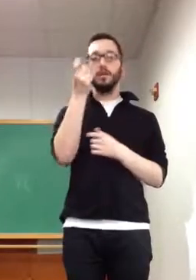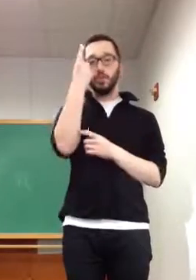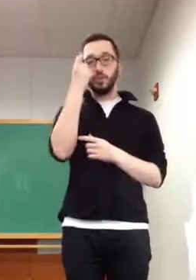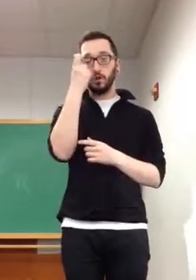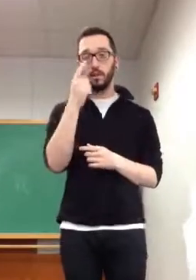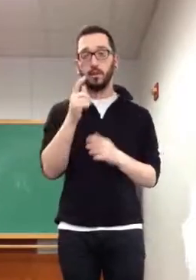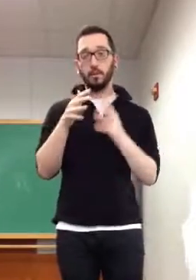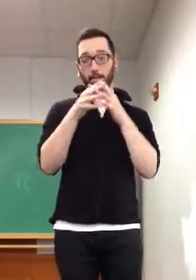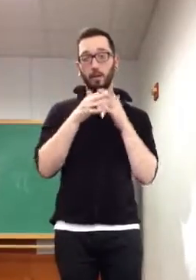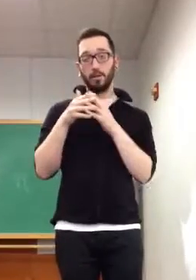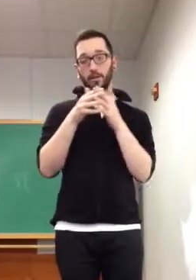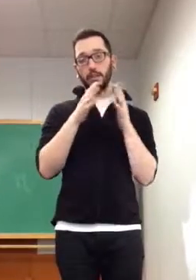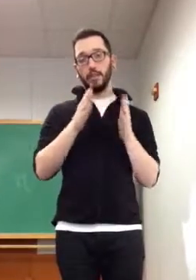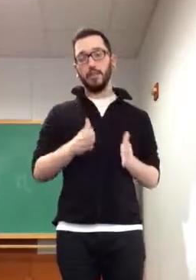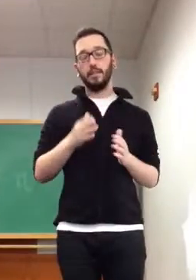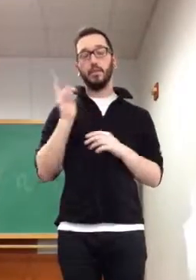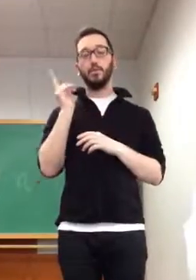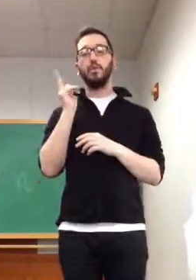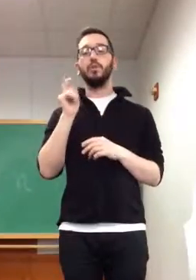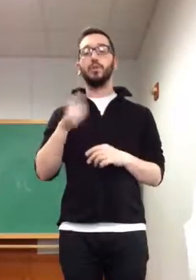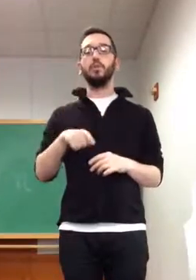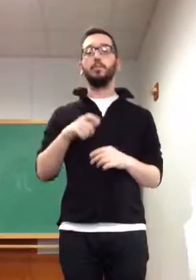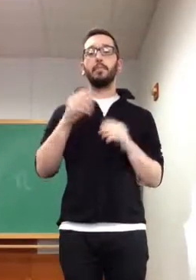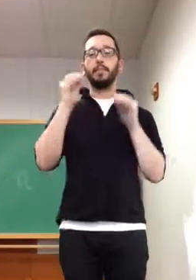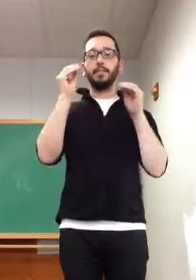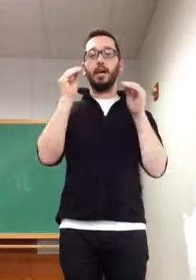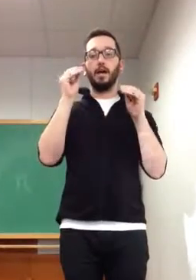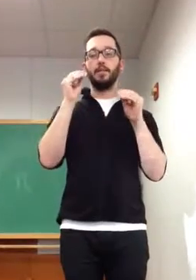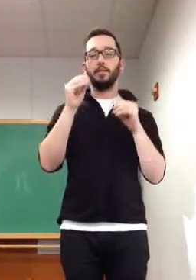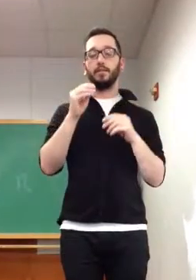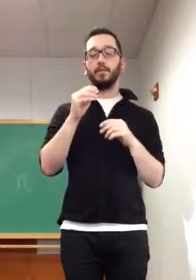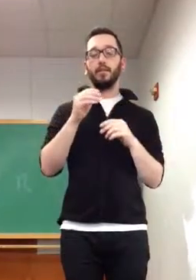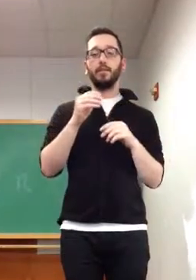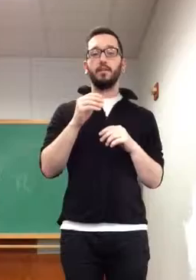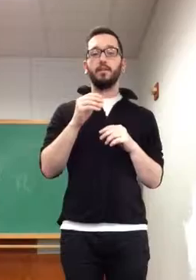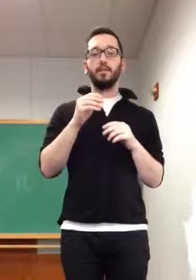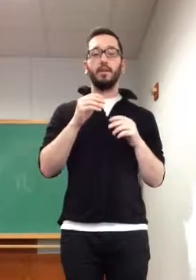taught as a history that embodies diversity.